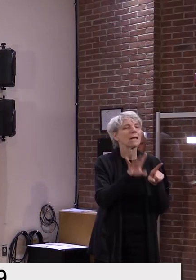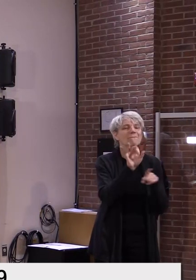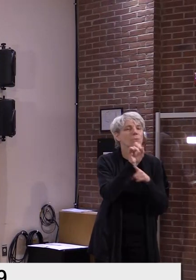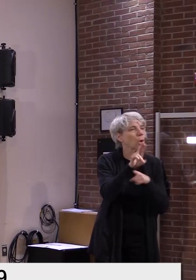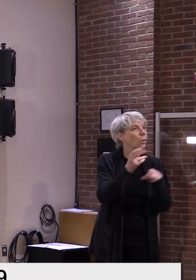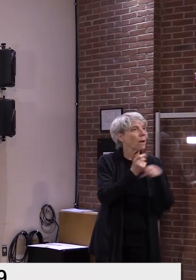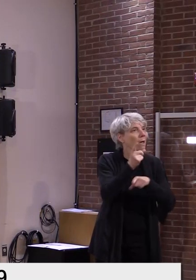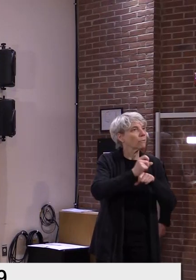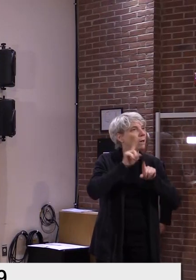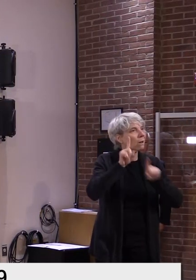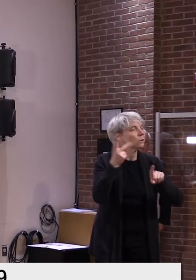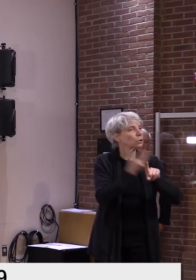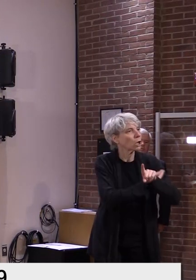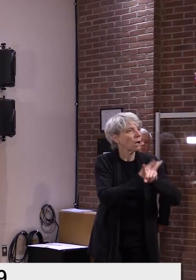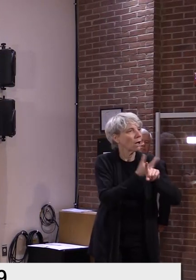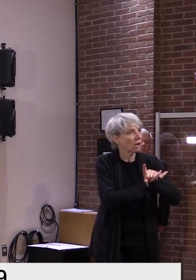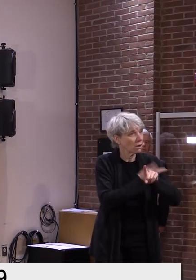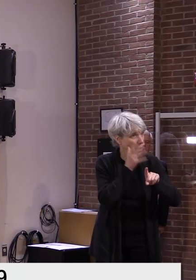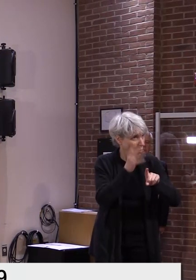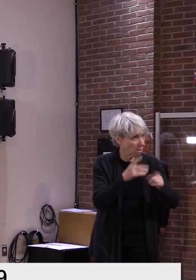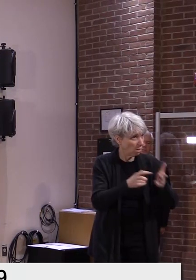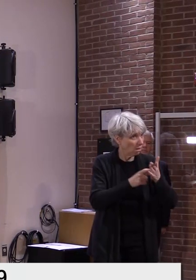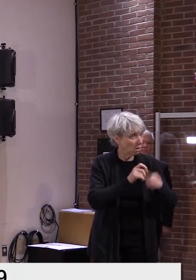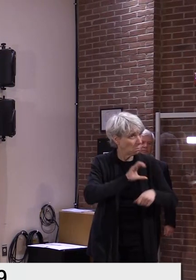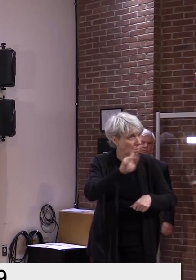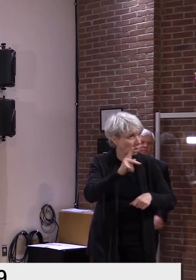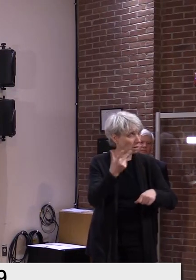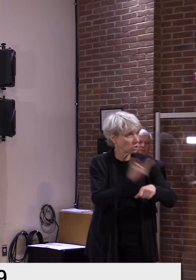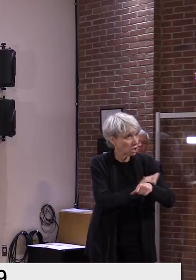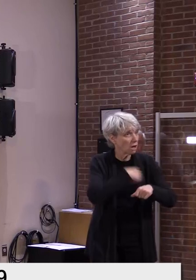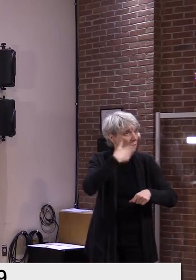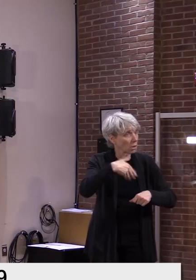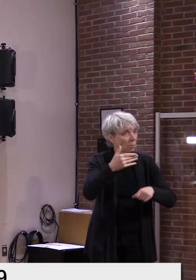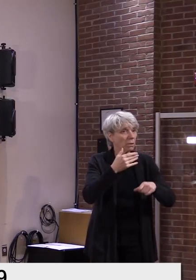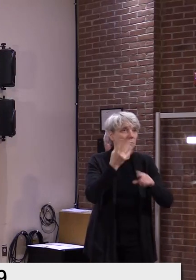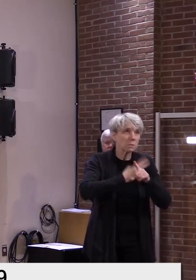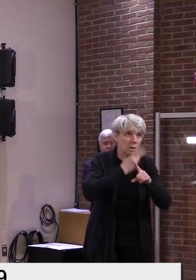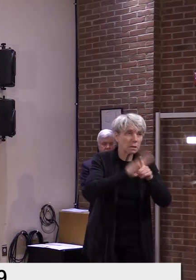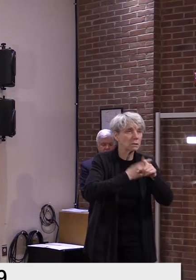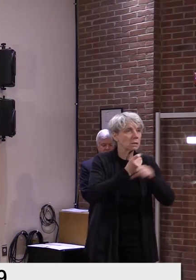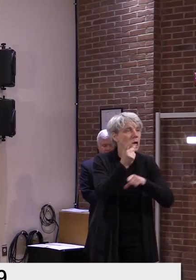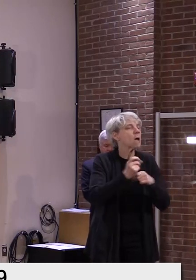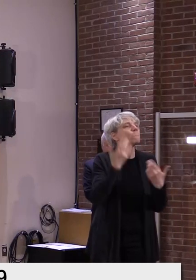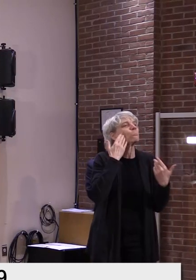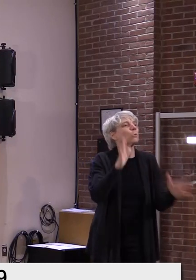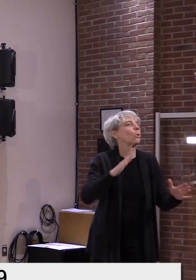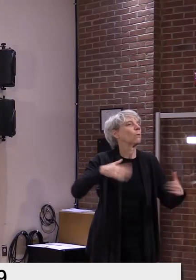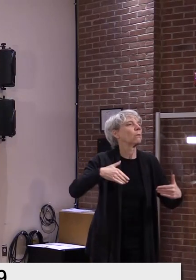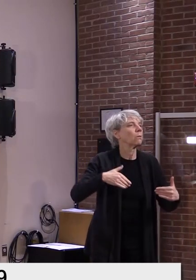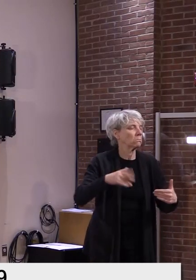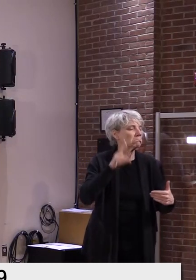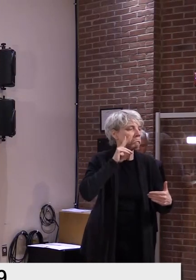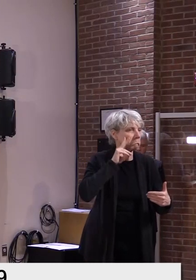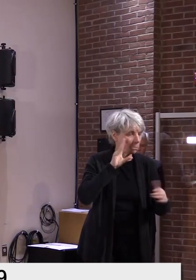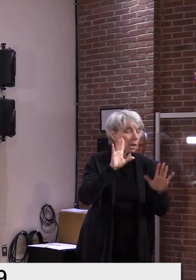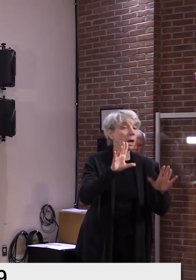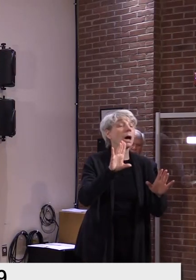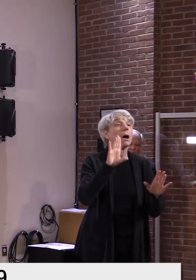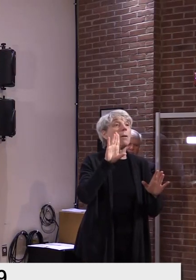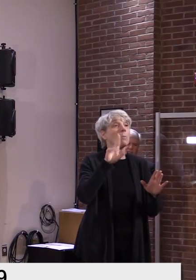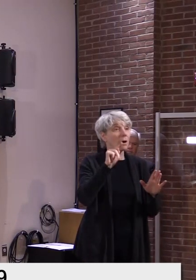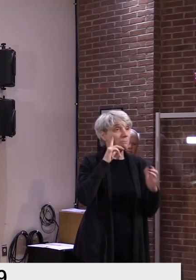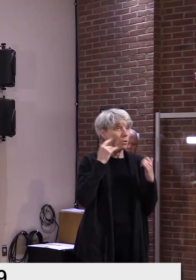now is maximizing your immunity today. Taking the full vaccine course offers better